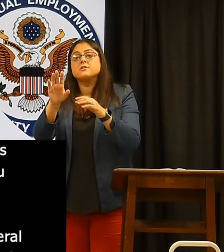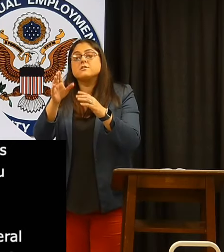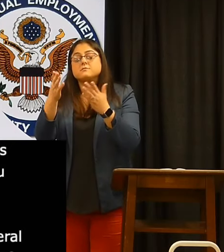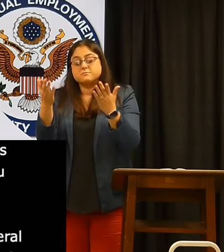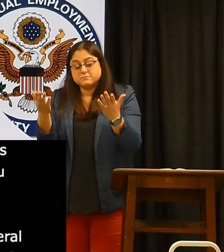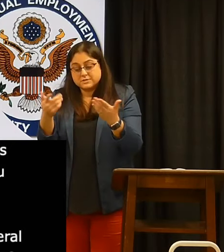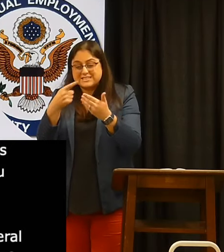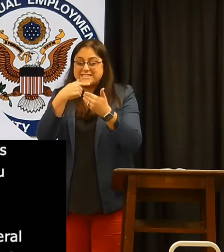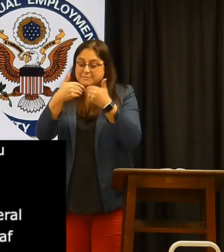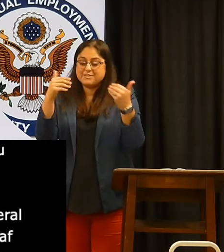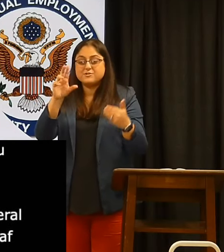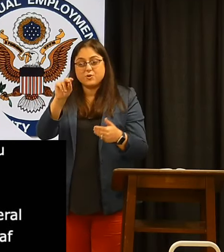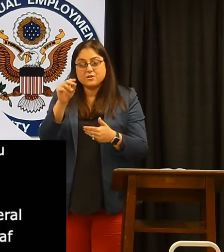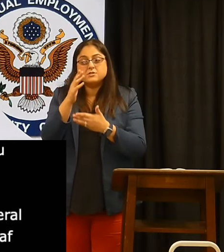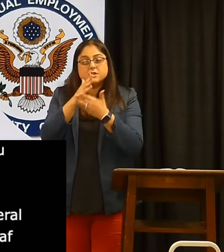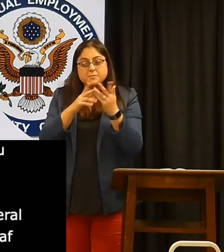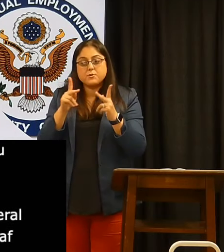So let me say,